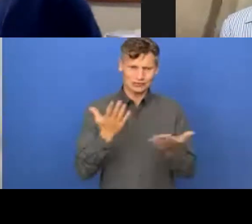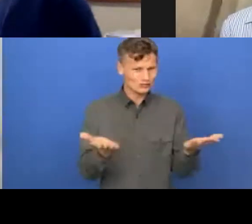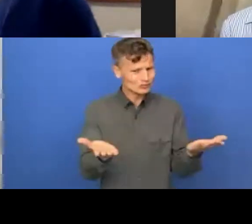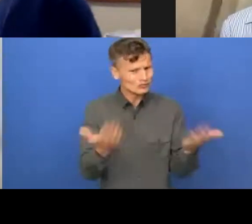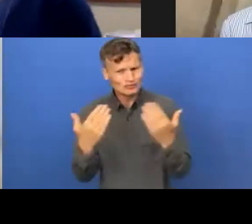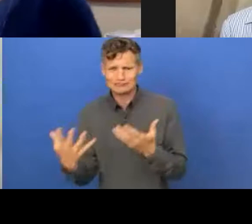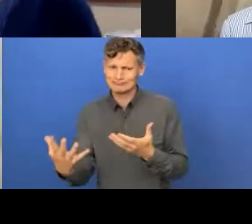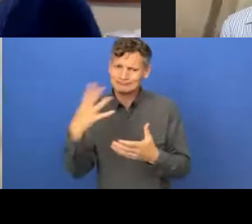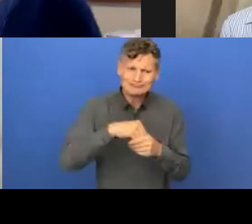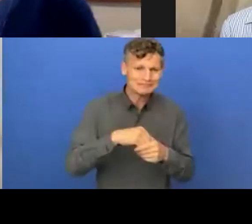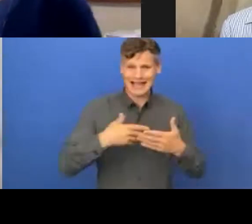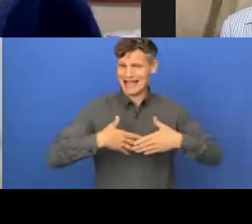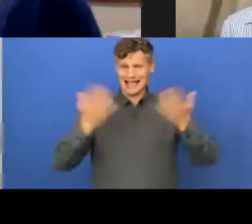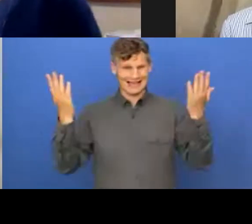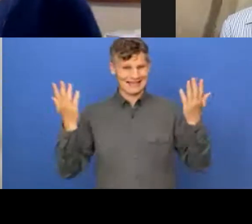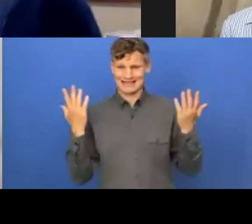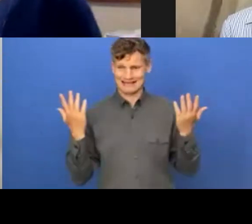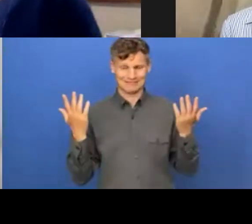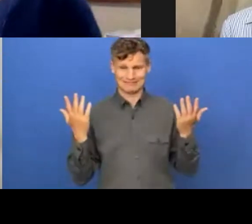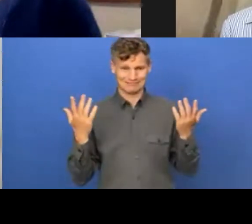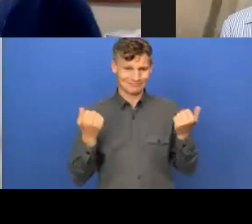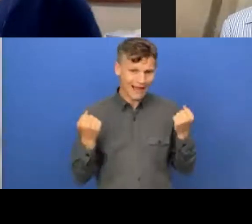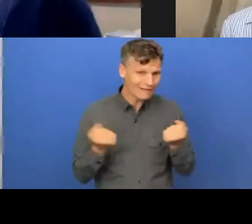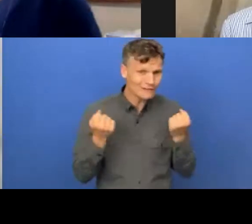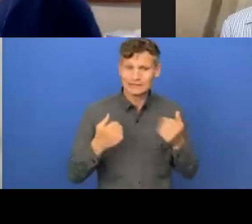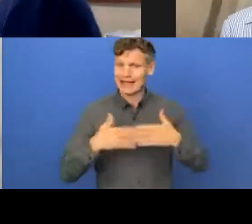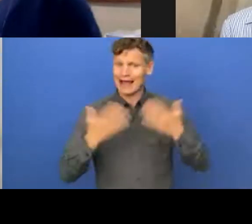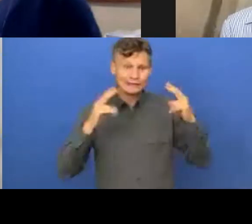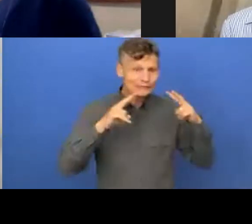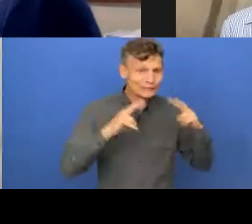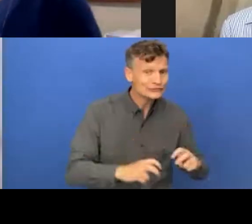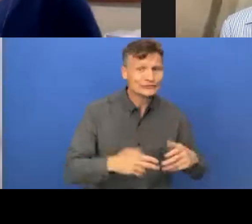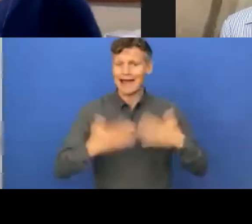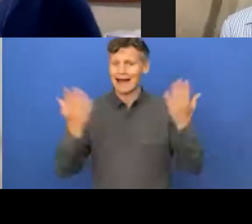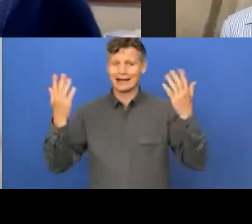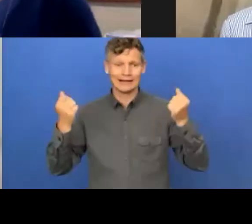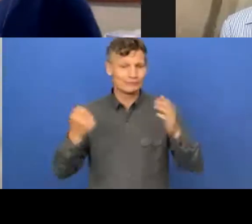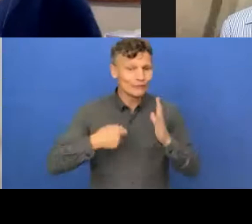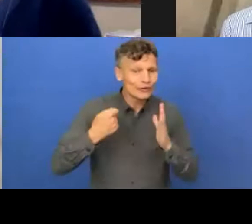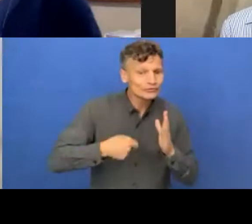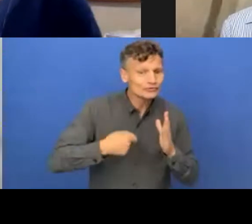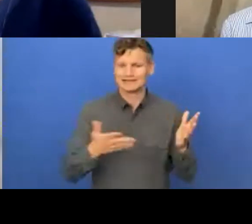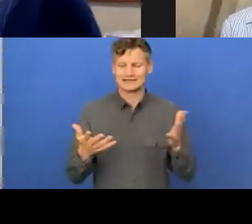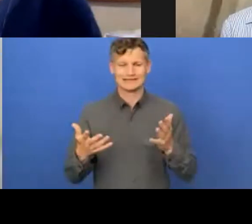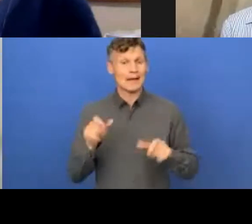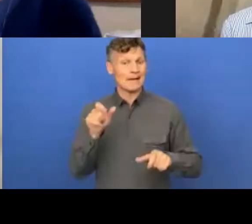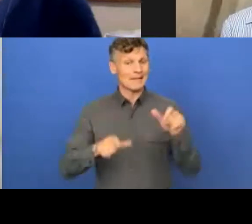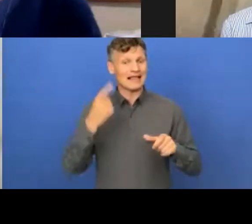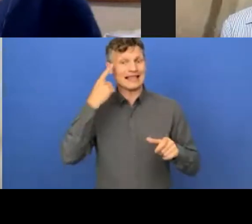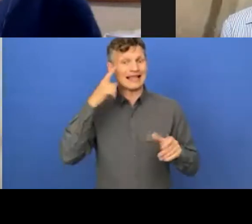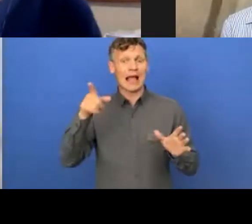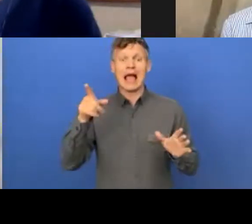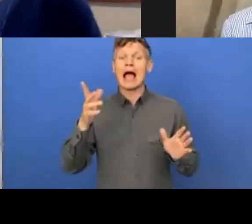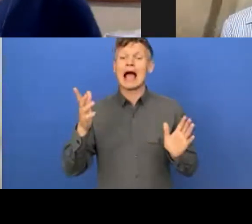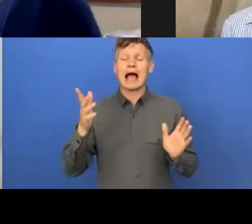of communities. And people often think about research and evidence generation as merely contributing to that end goal